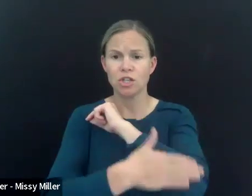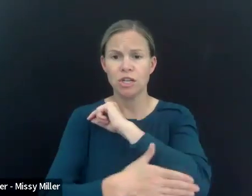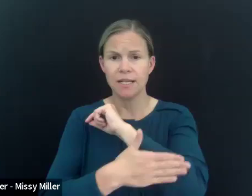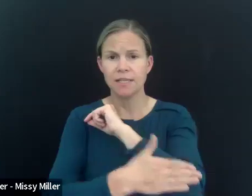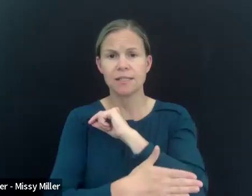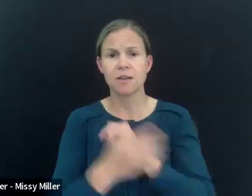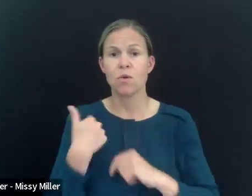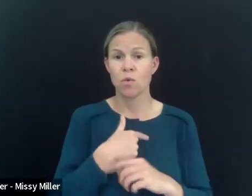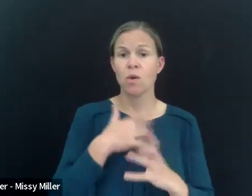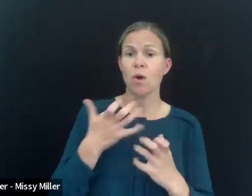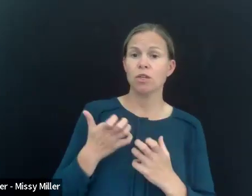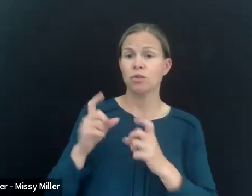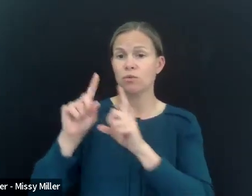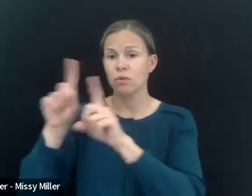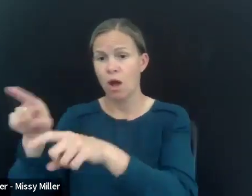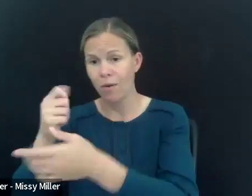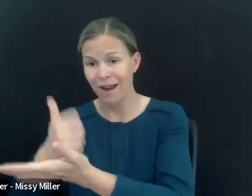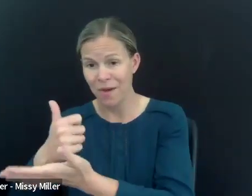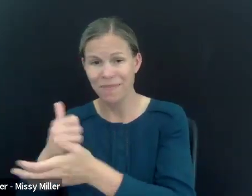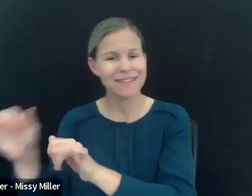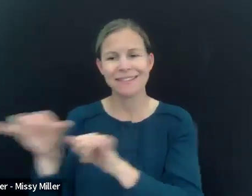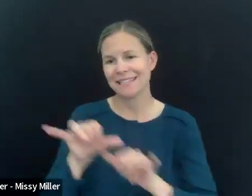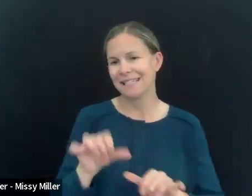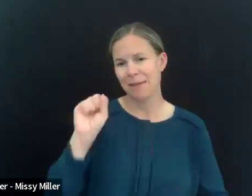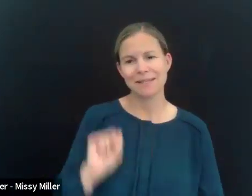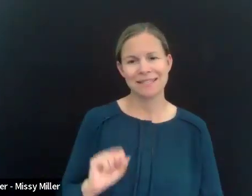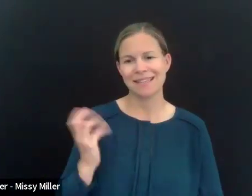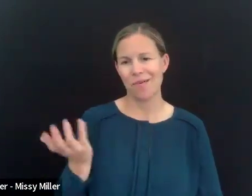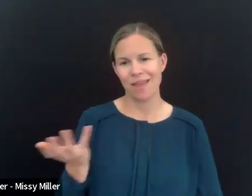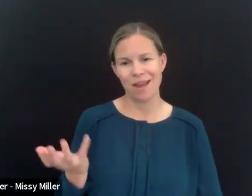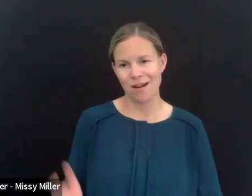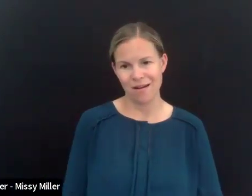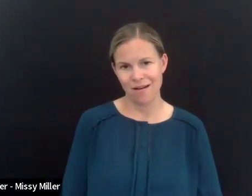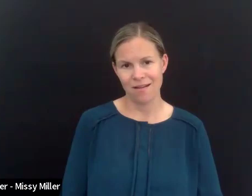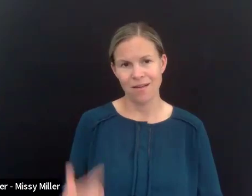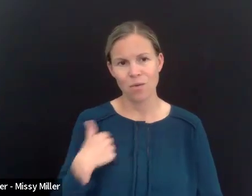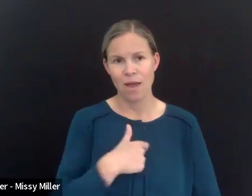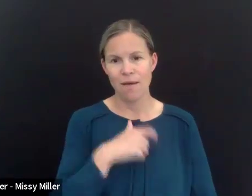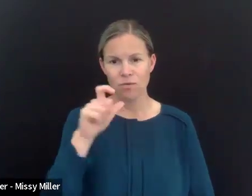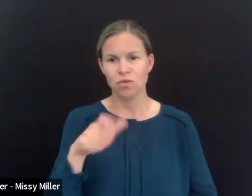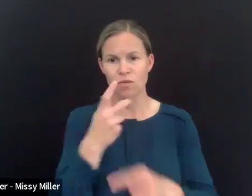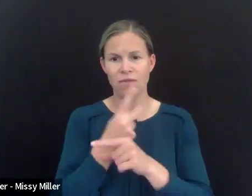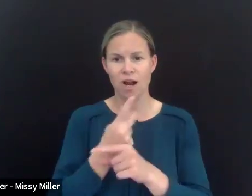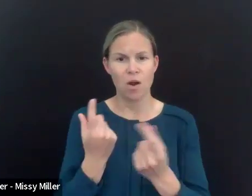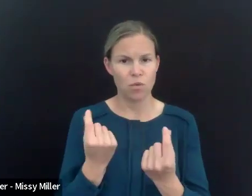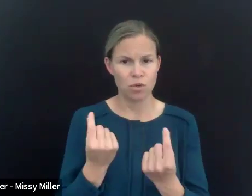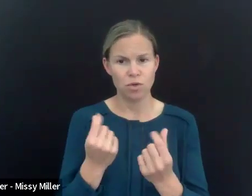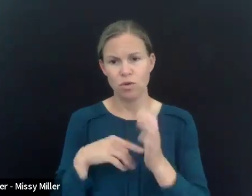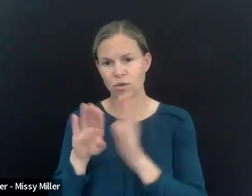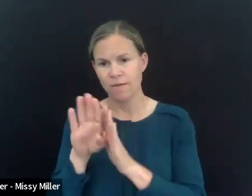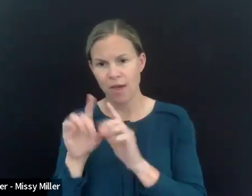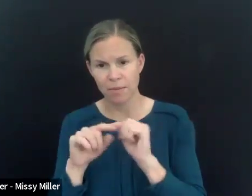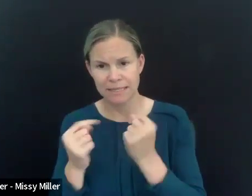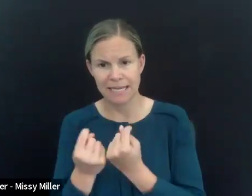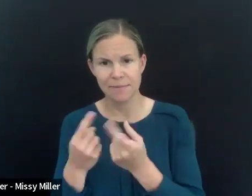go and help them out, like that is the Deep South, right? Like we have to get really like, who are the teams or folks? I even say like, it's going to have to be like the